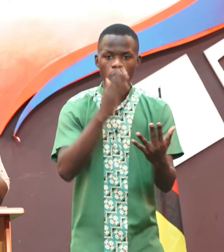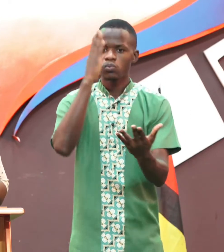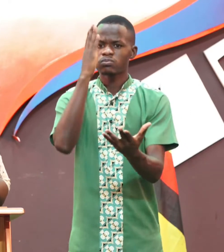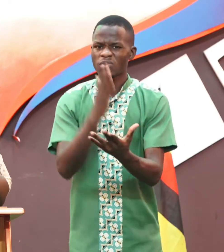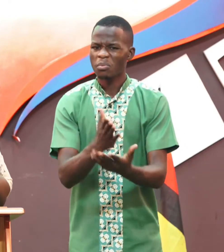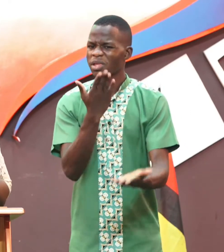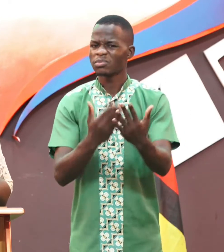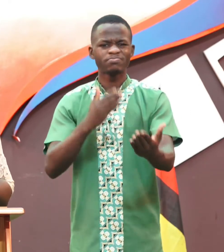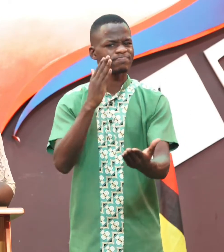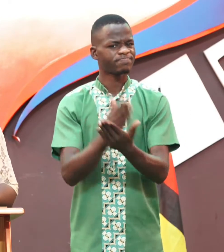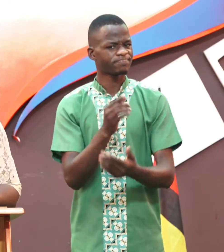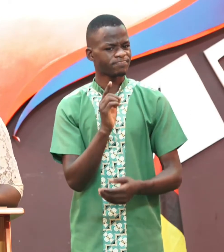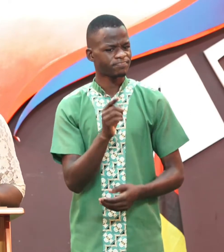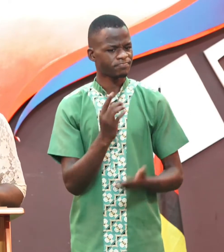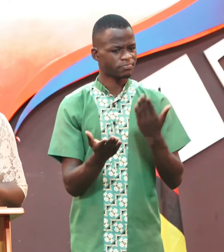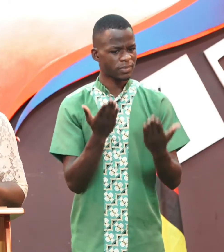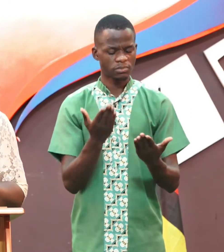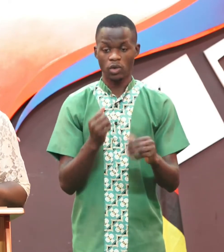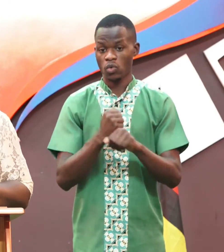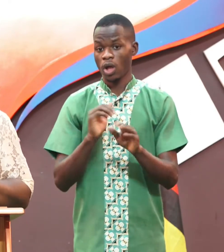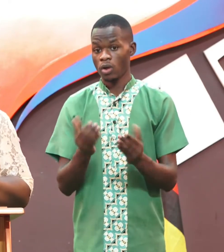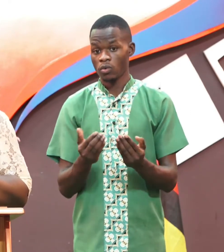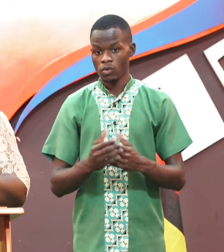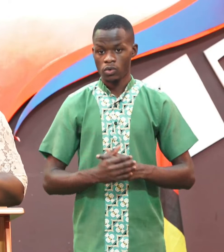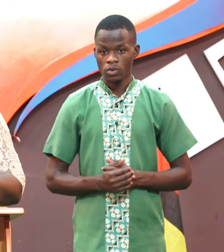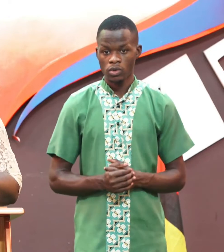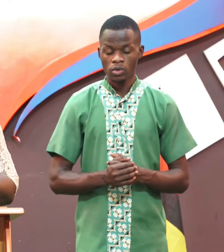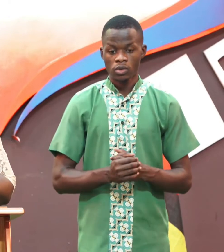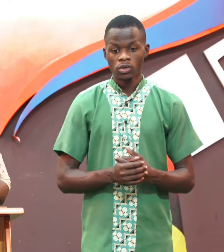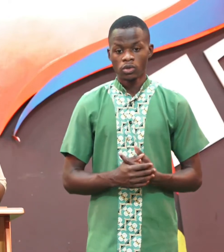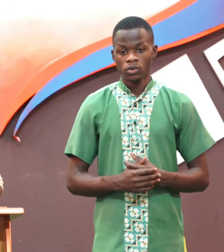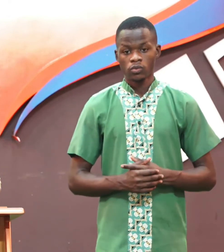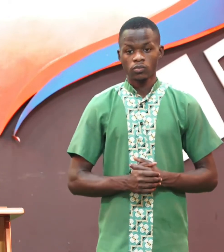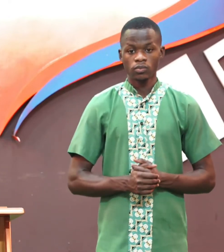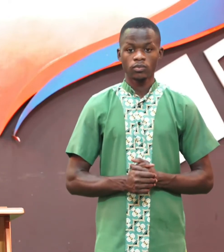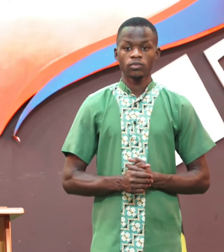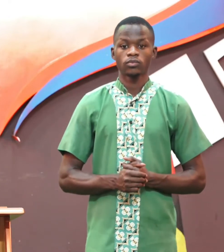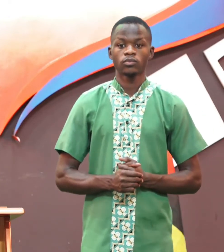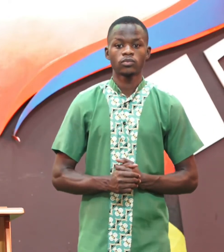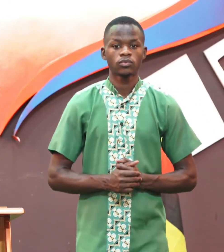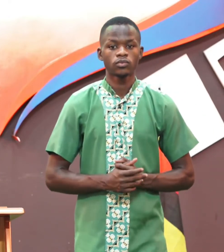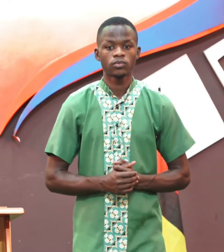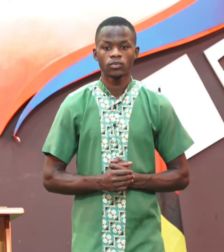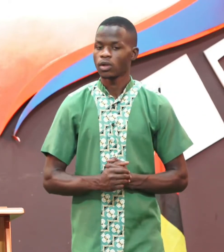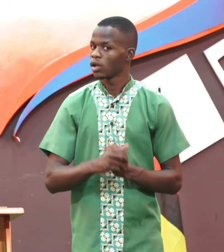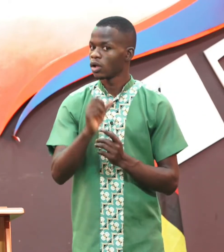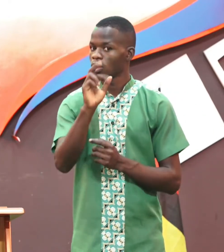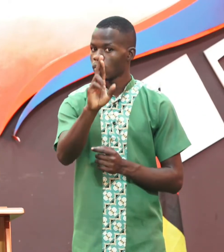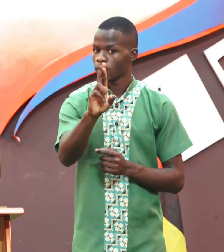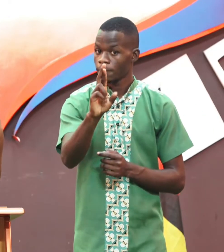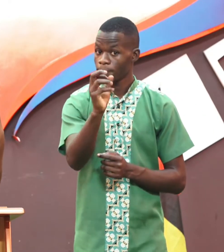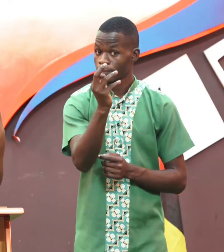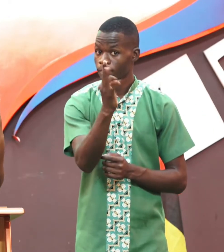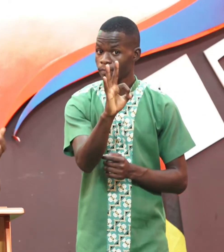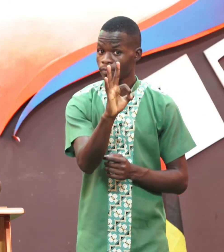you. That we get to a moment where someone does not reach in the middle of the message and they ask themselves, should I switch off or what should I